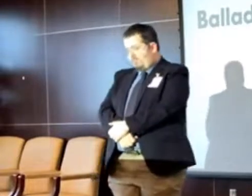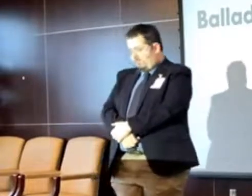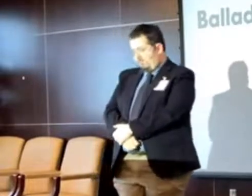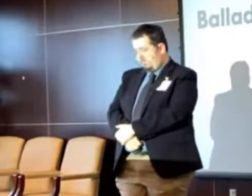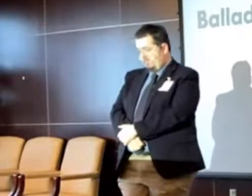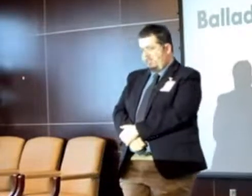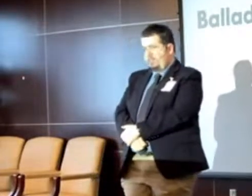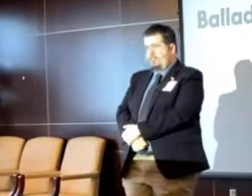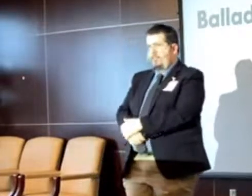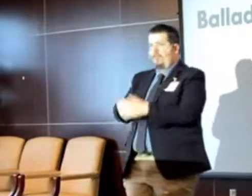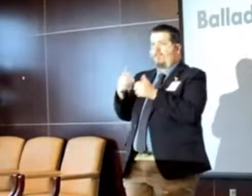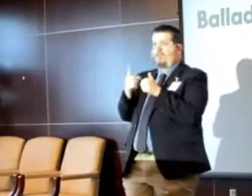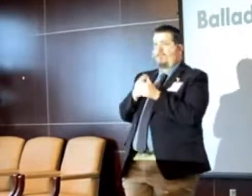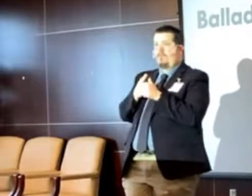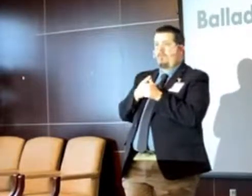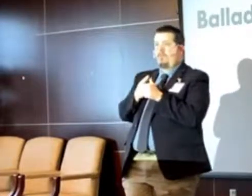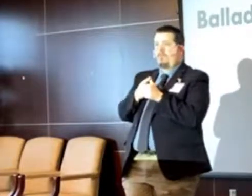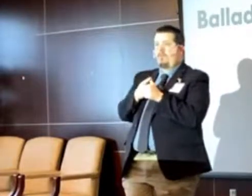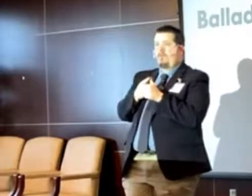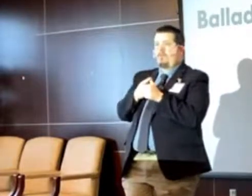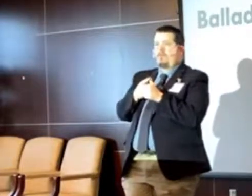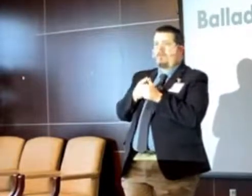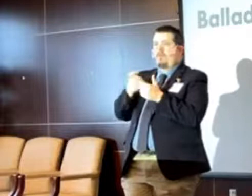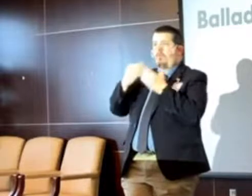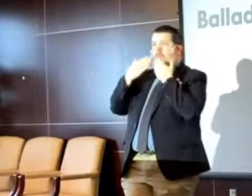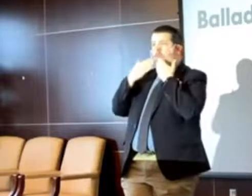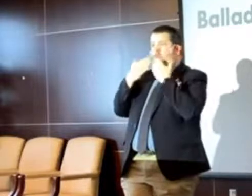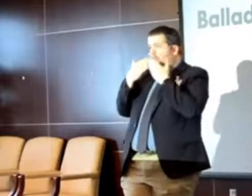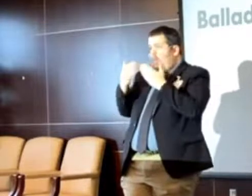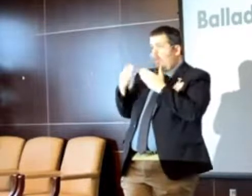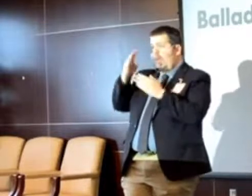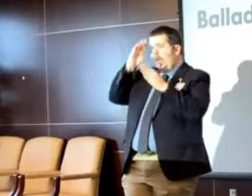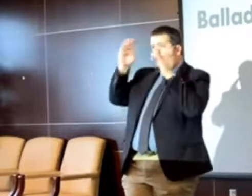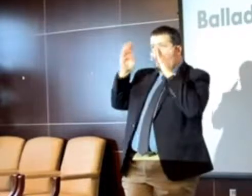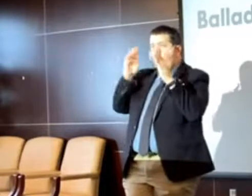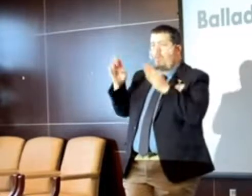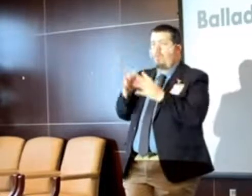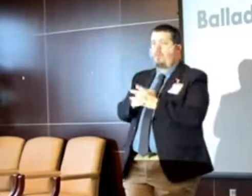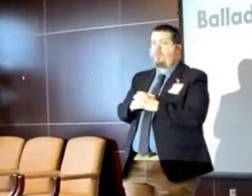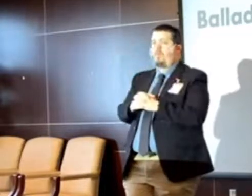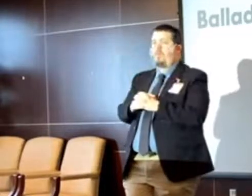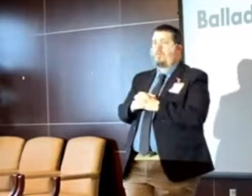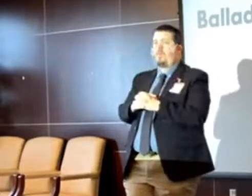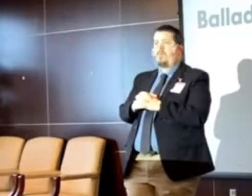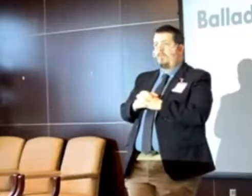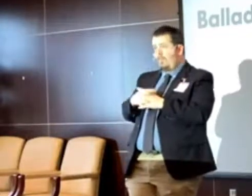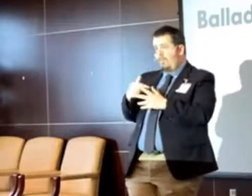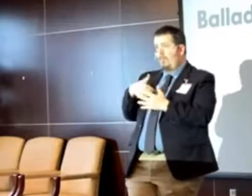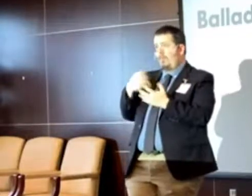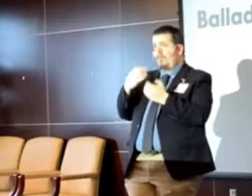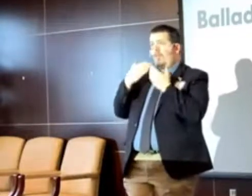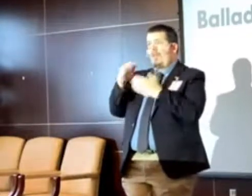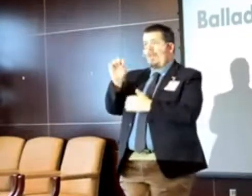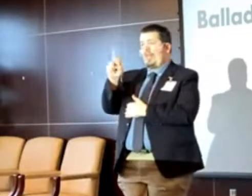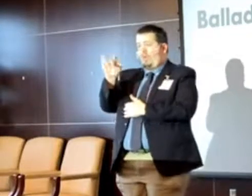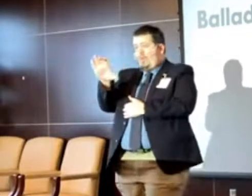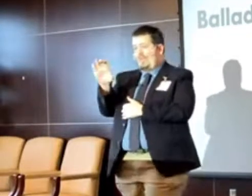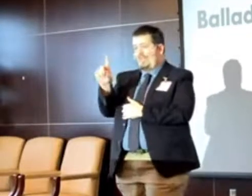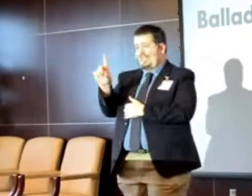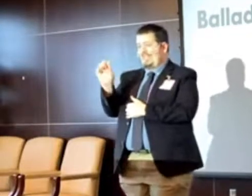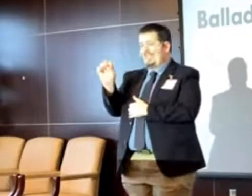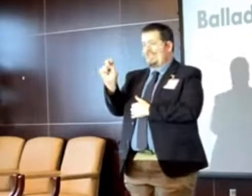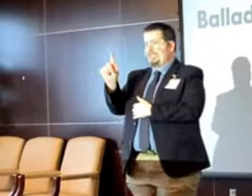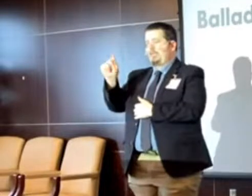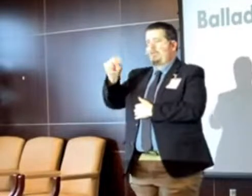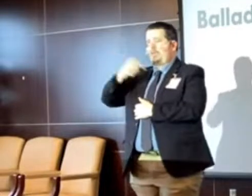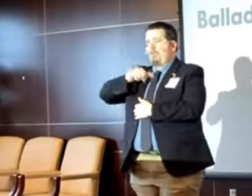I want to first of all say thank you and hello. And I want to thank Eric Eaton. I don't think